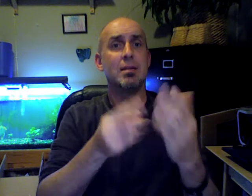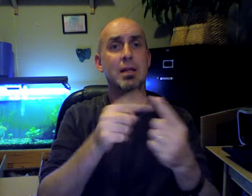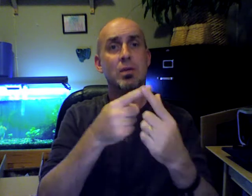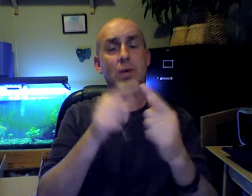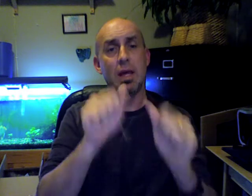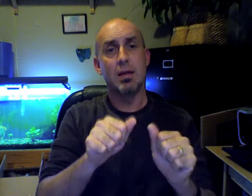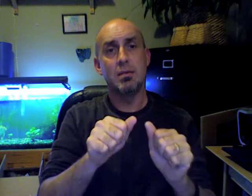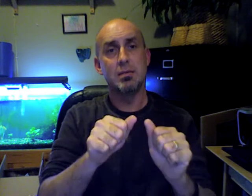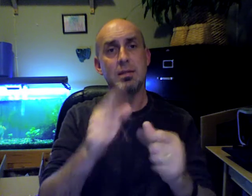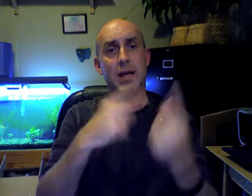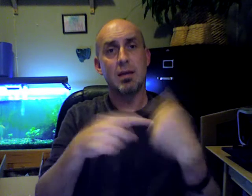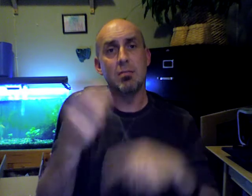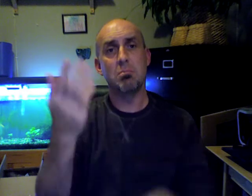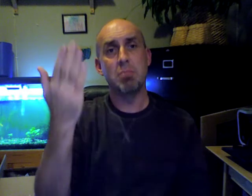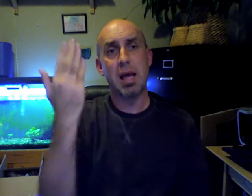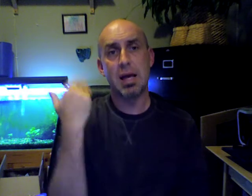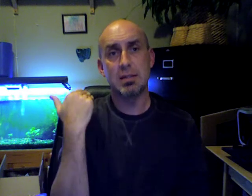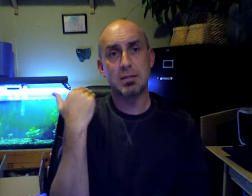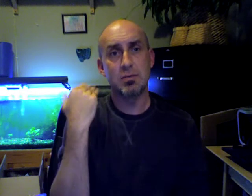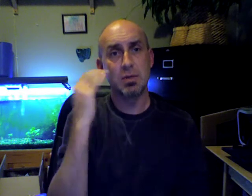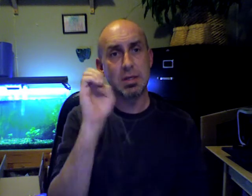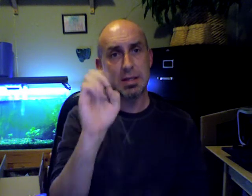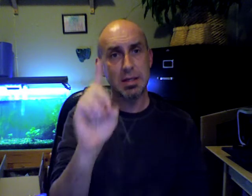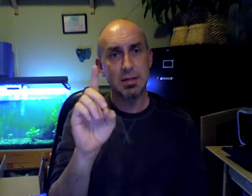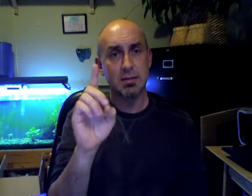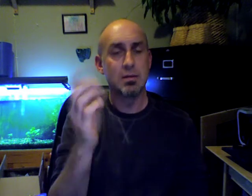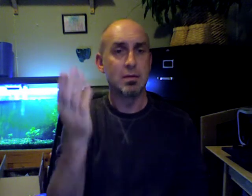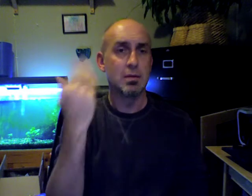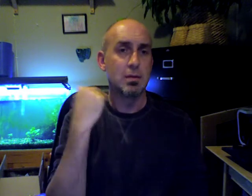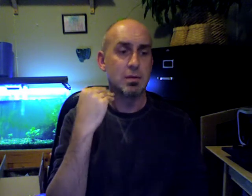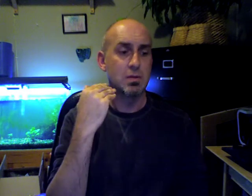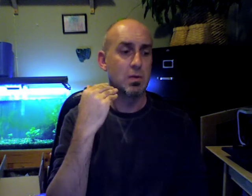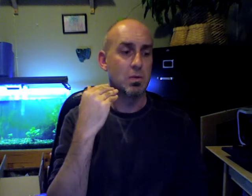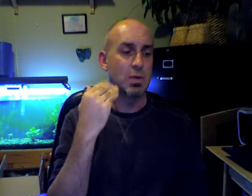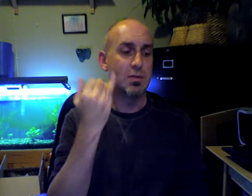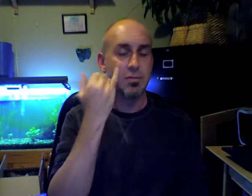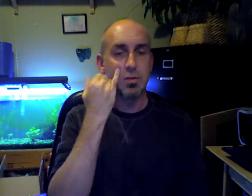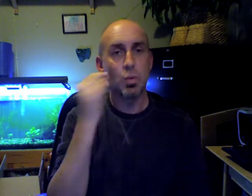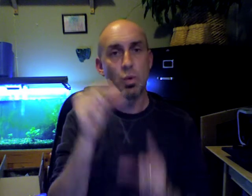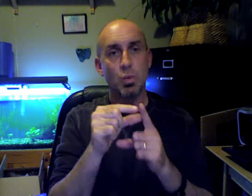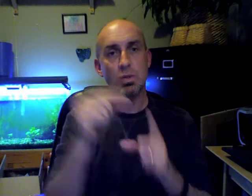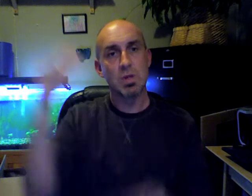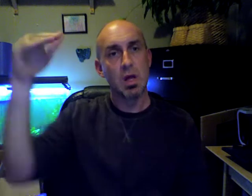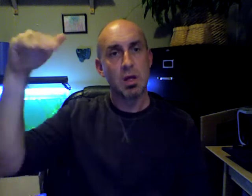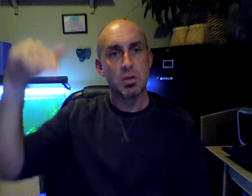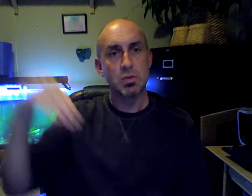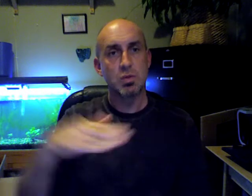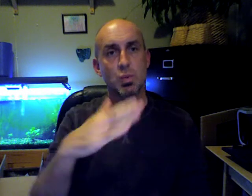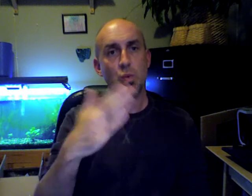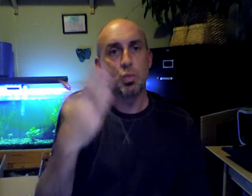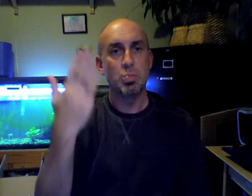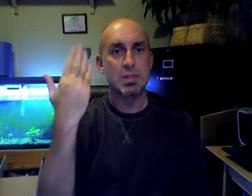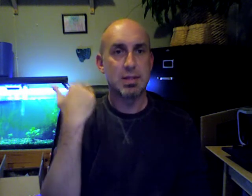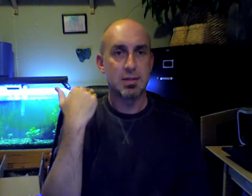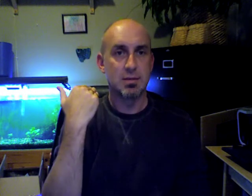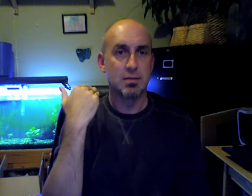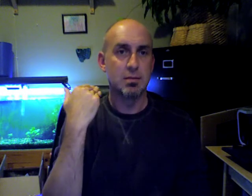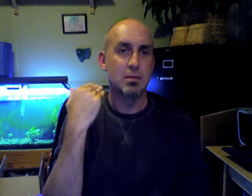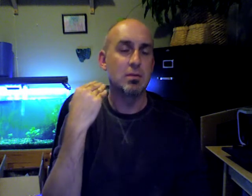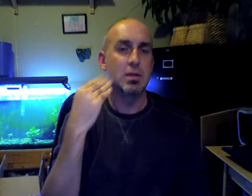you can sign past for ed. So if the word was swooped, you could add